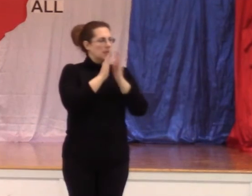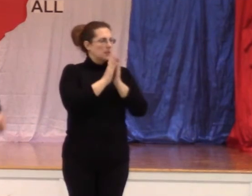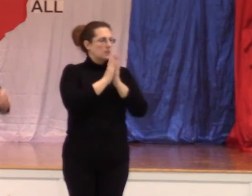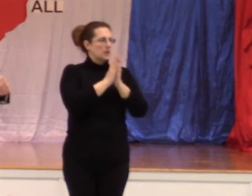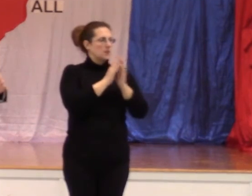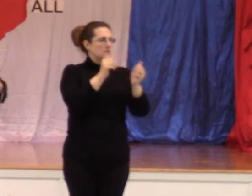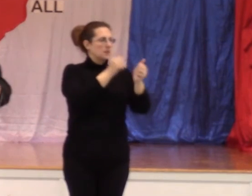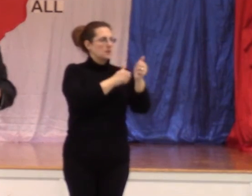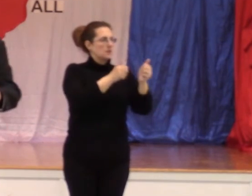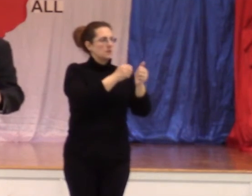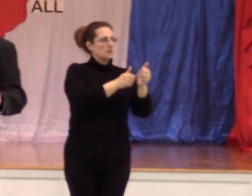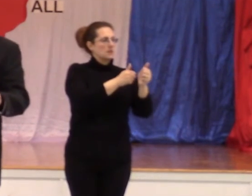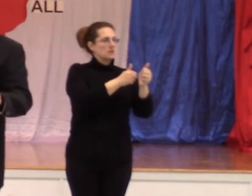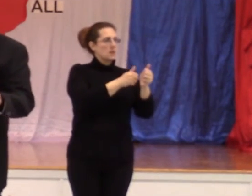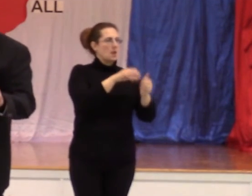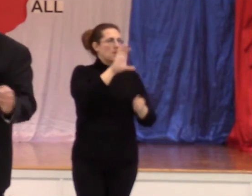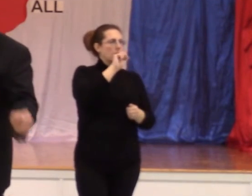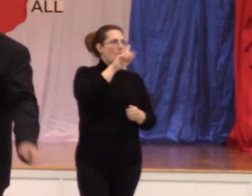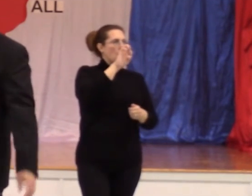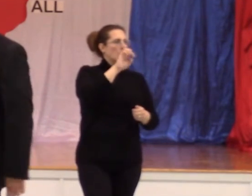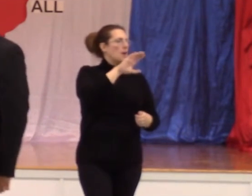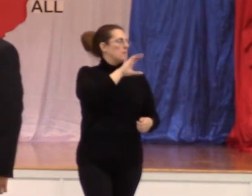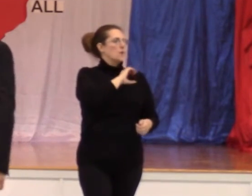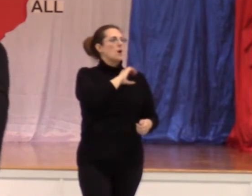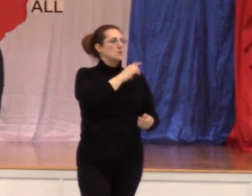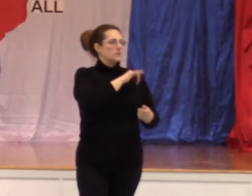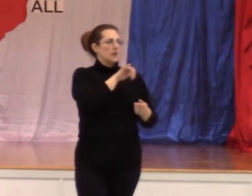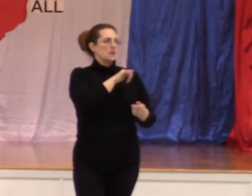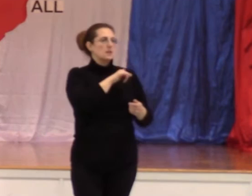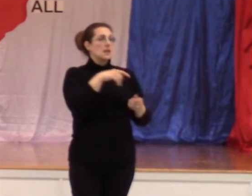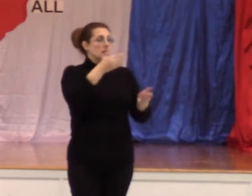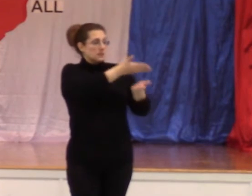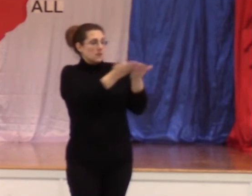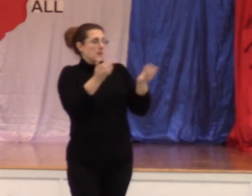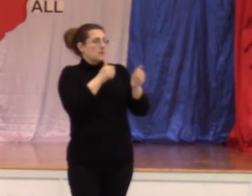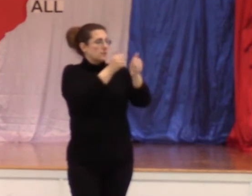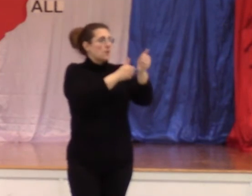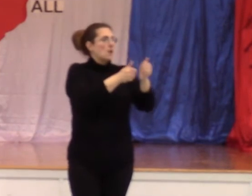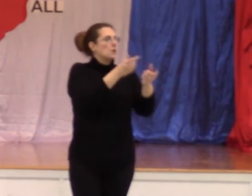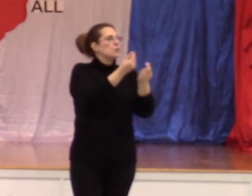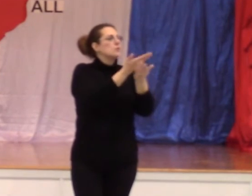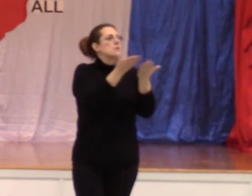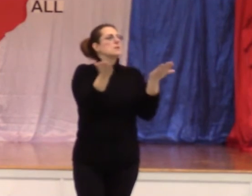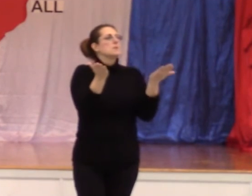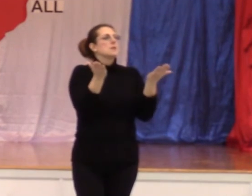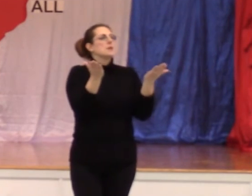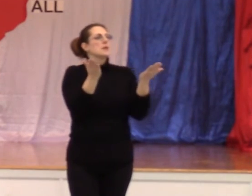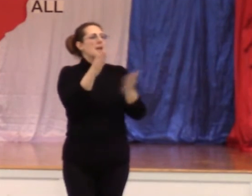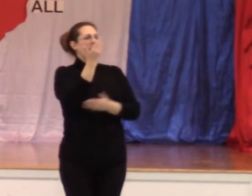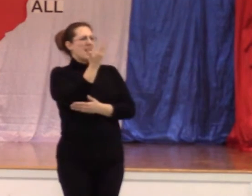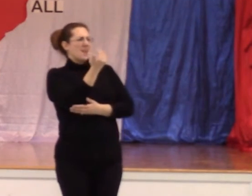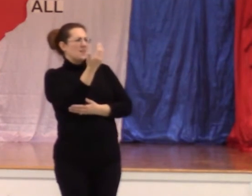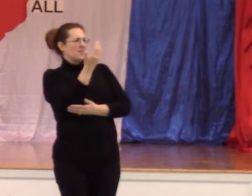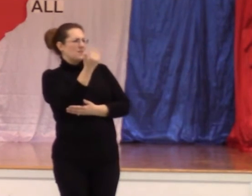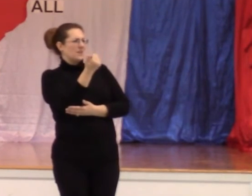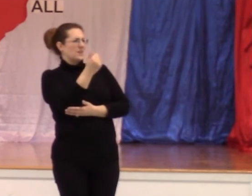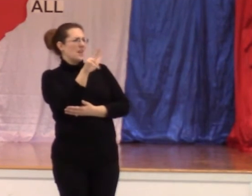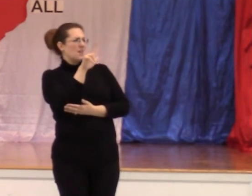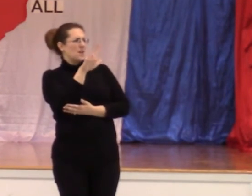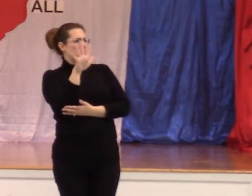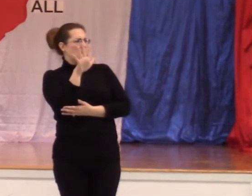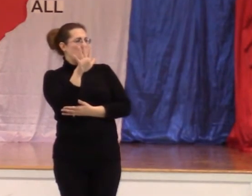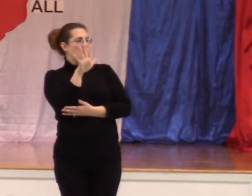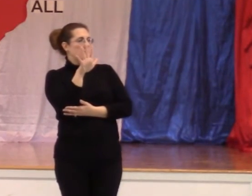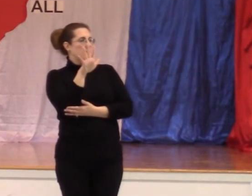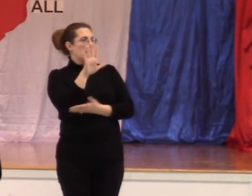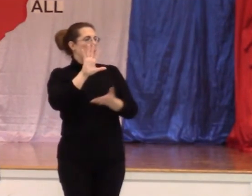of Karlstadt. And some of his followers do something in 1535. They take over